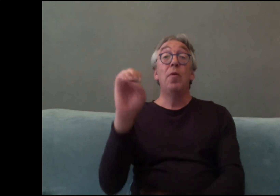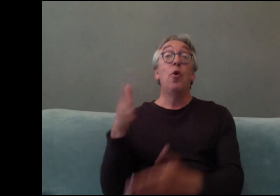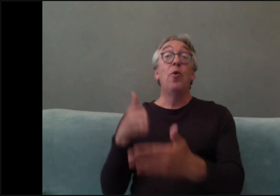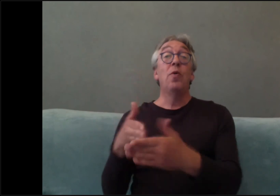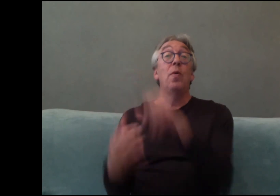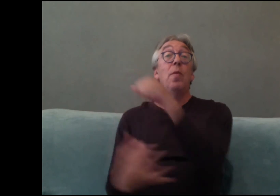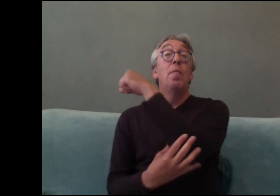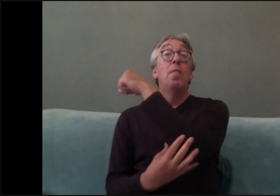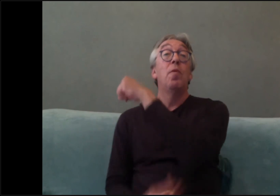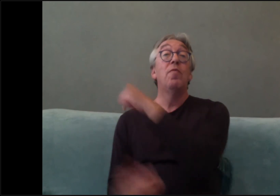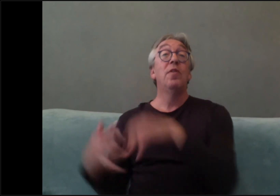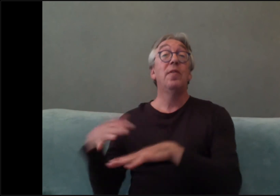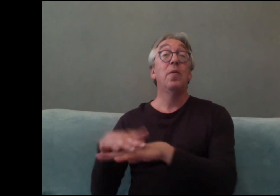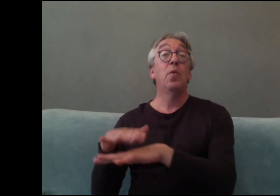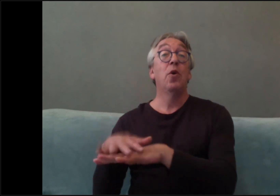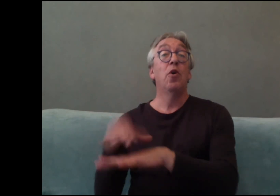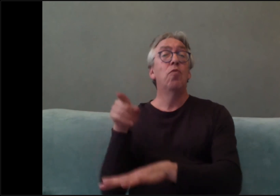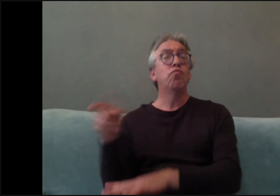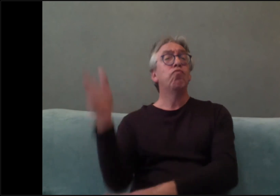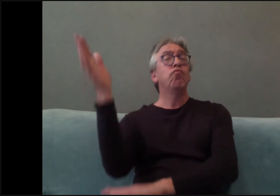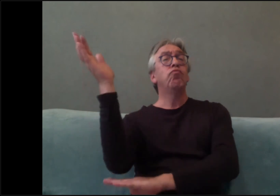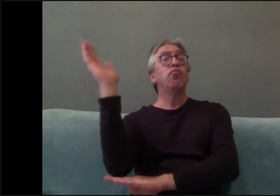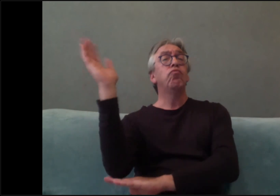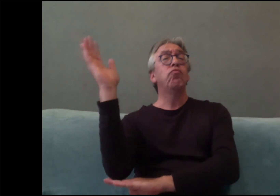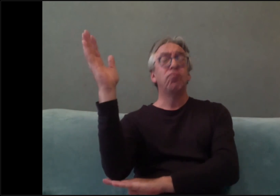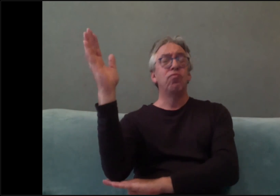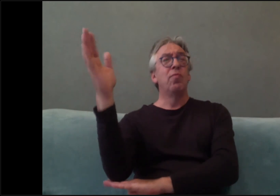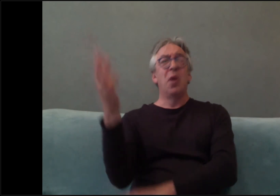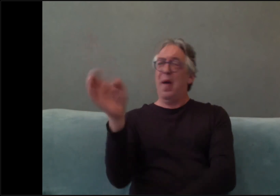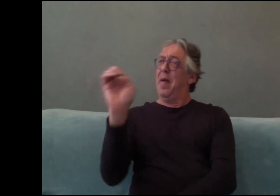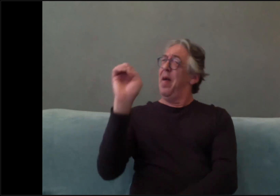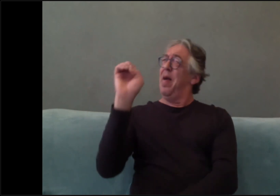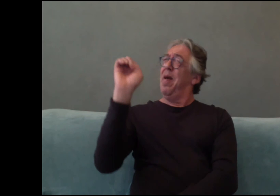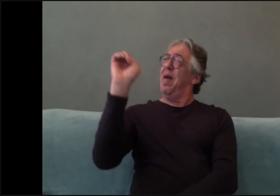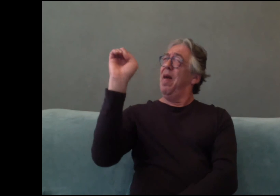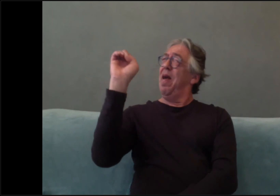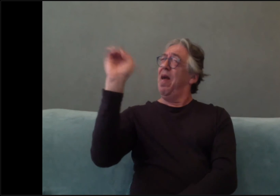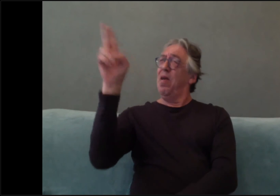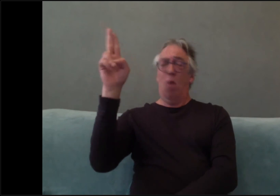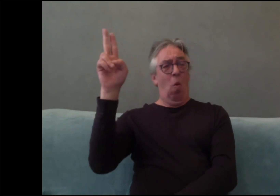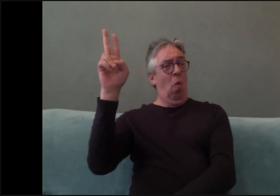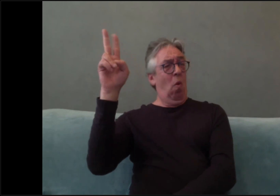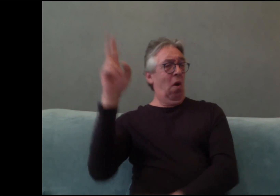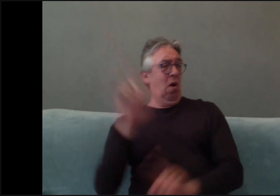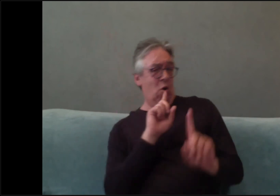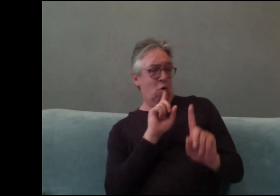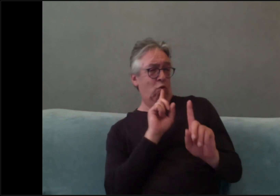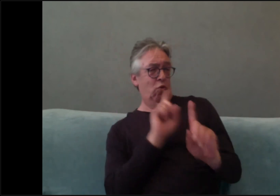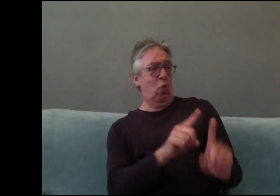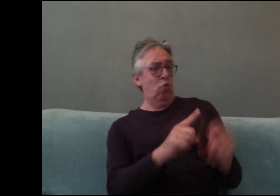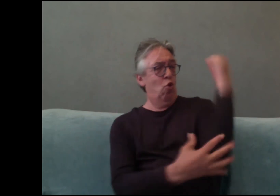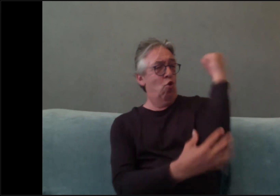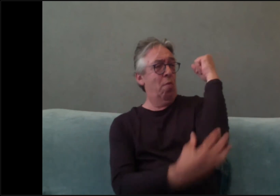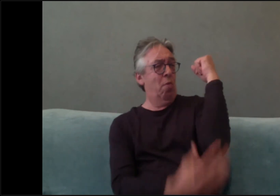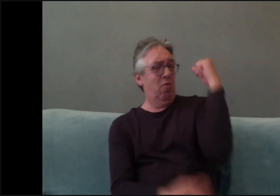EU tackles the issue of poverty, excuse me, in more general terms. So Vera, I would like to hand over to